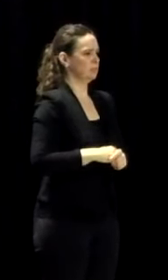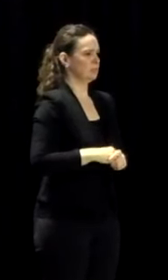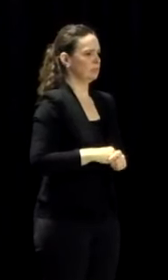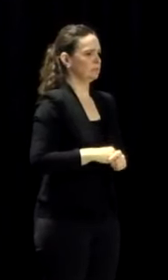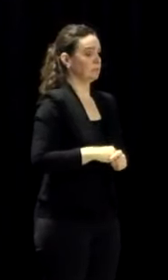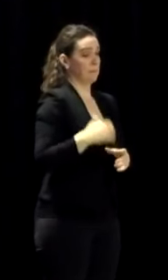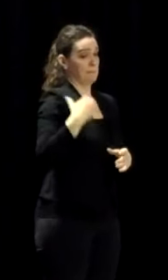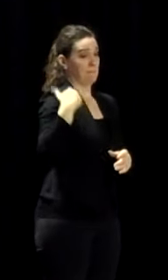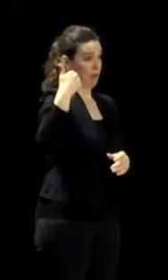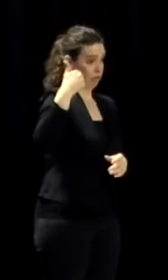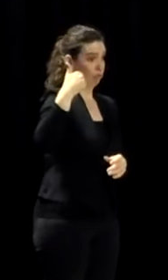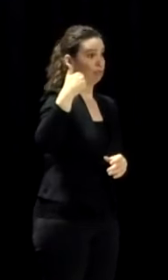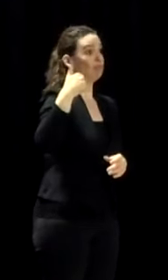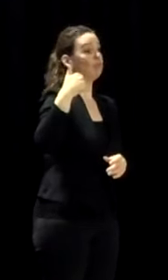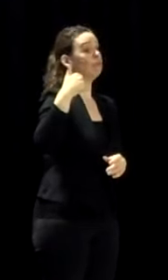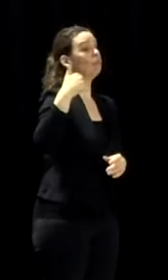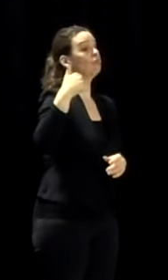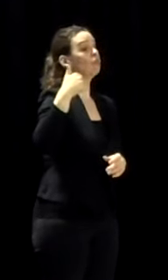I've talked a lot about it.